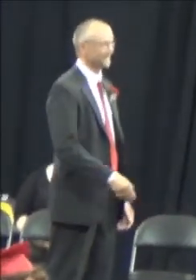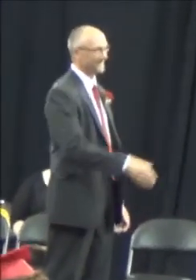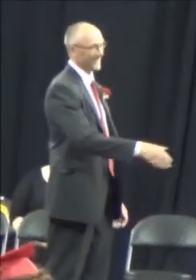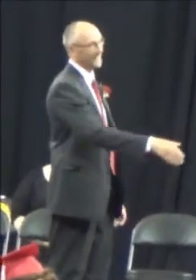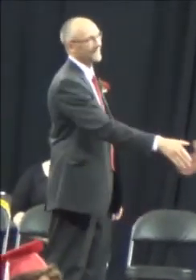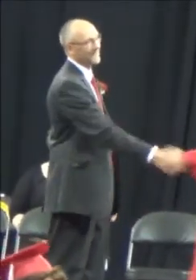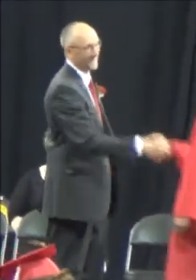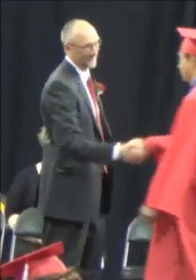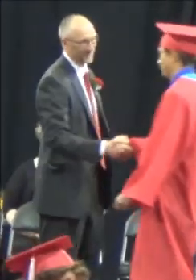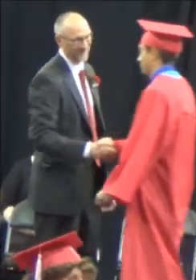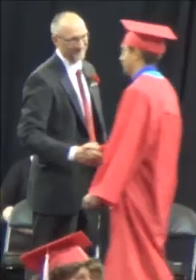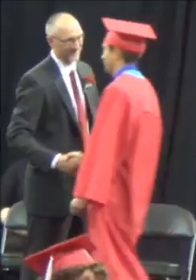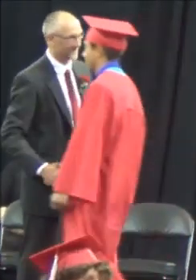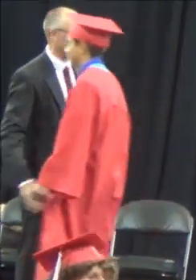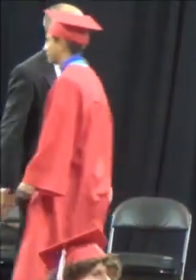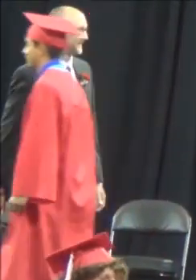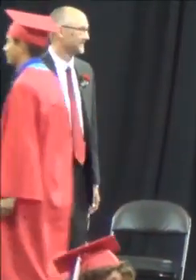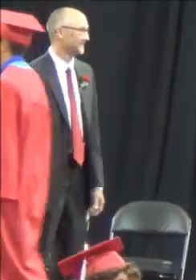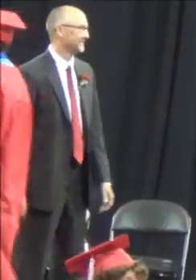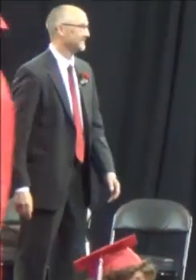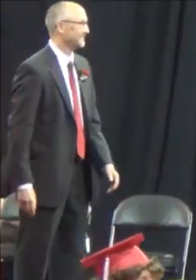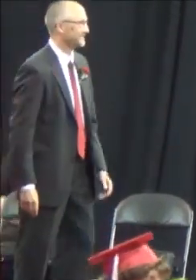Benjamin Cardoza Gonzalez.